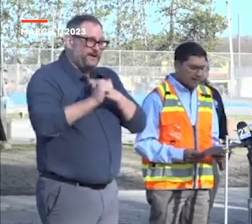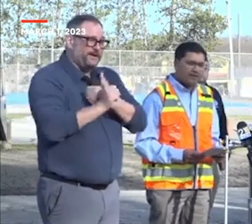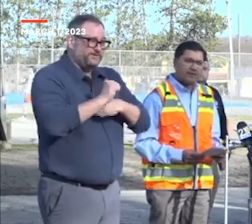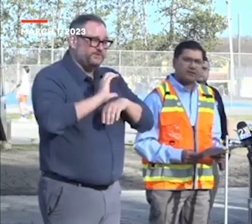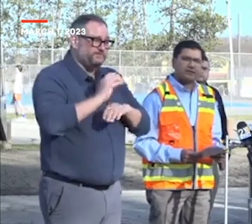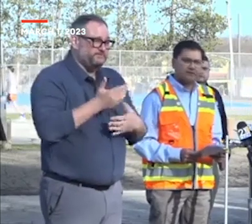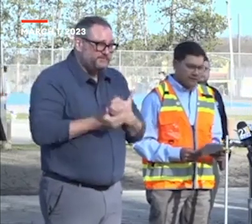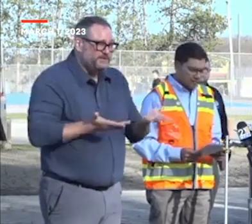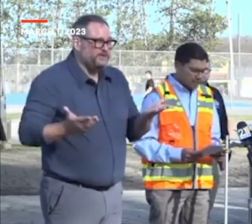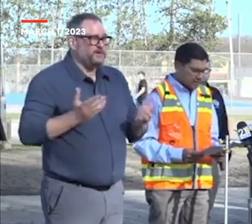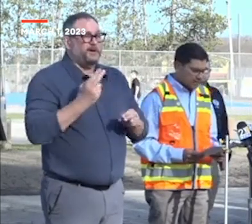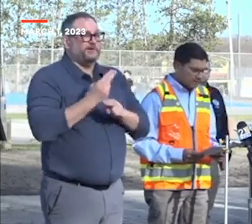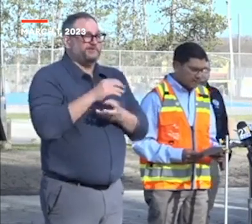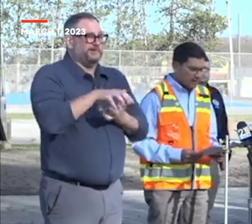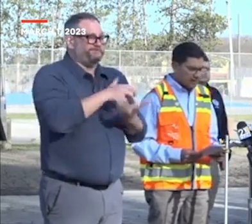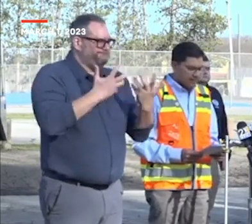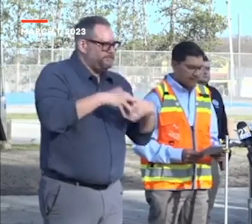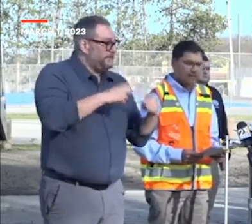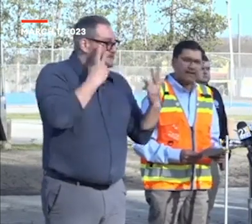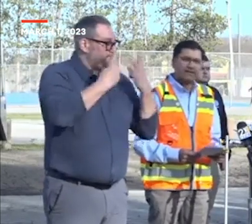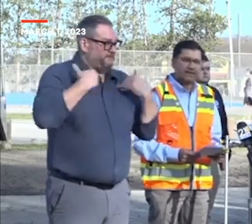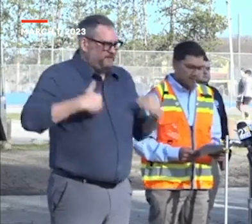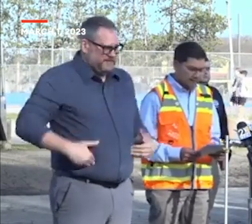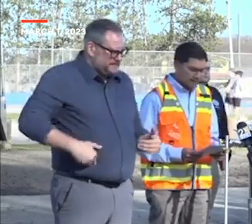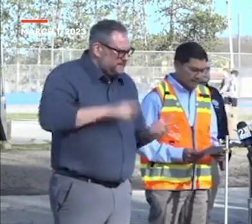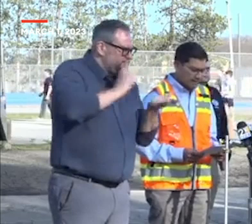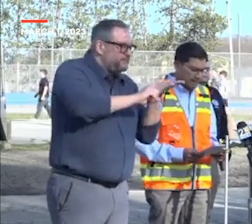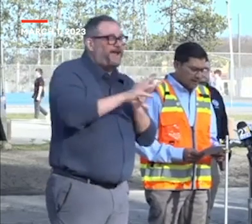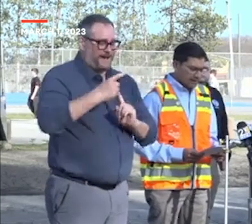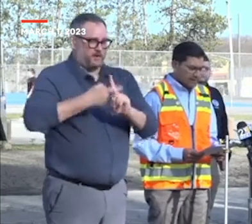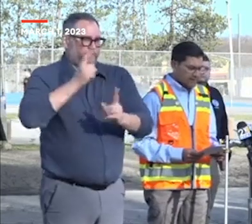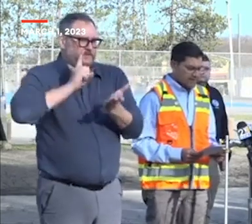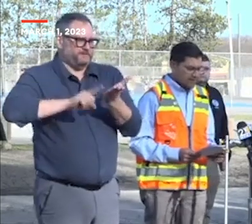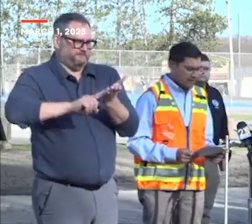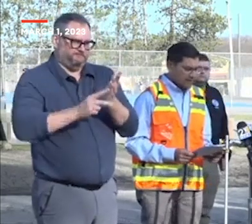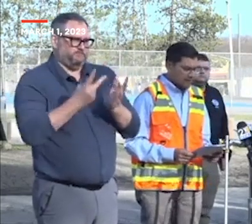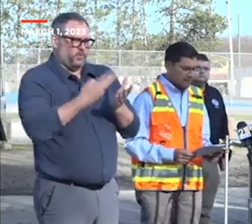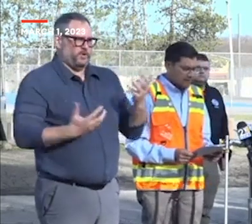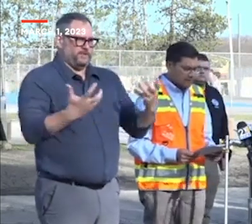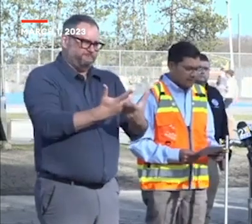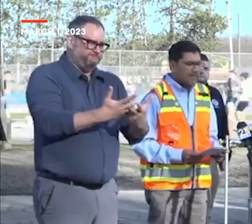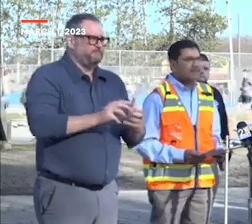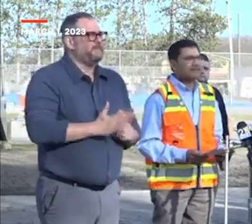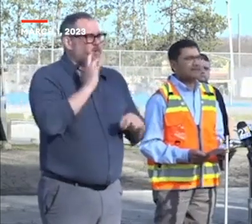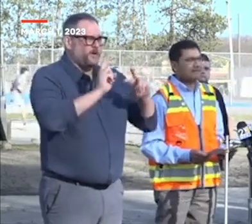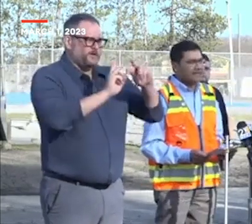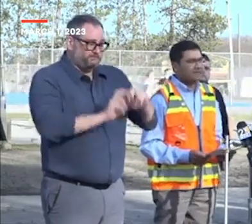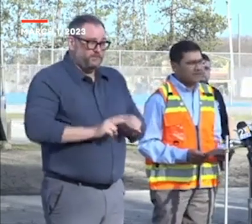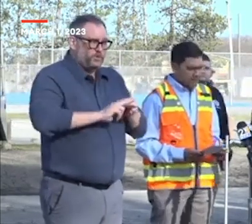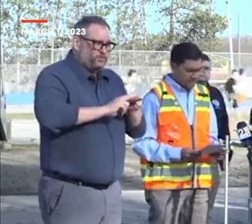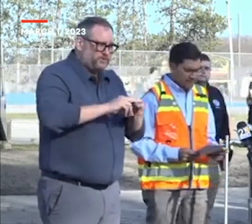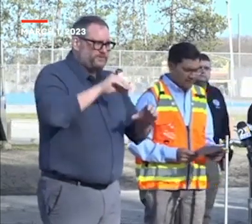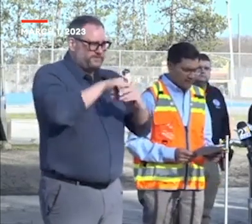a combination of visual inspections and automated track inspection technology to assess rail infrastructure that